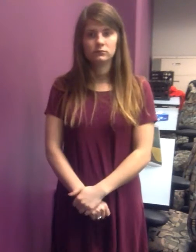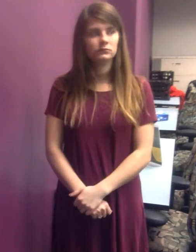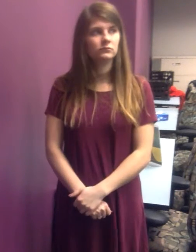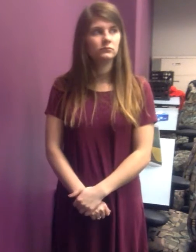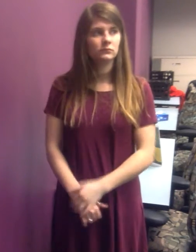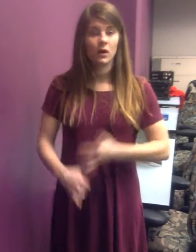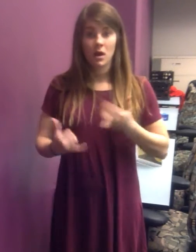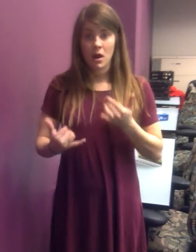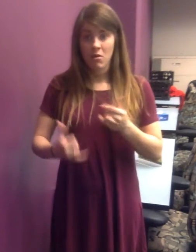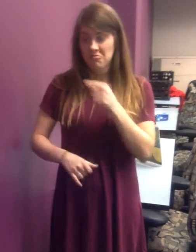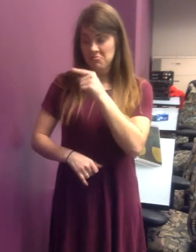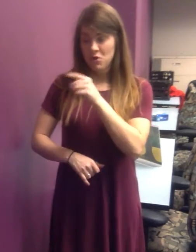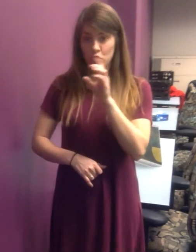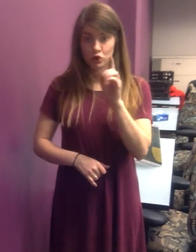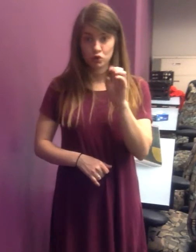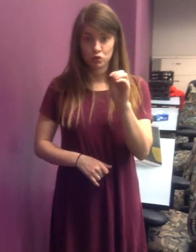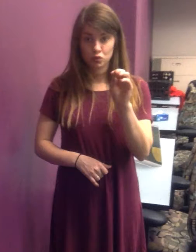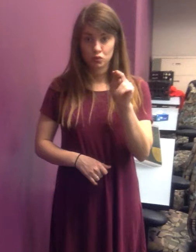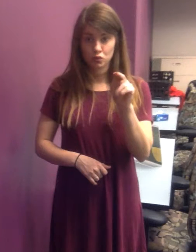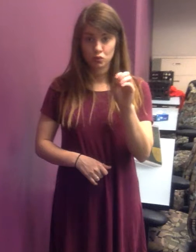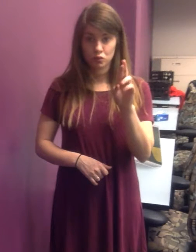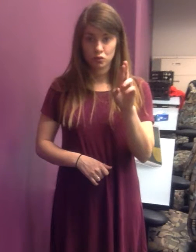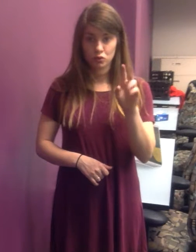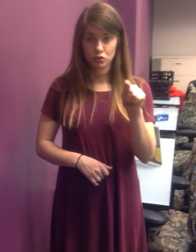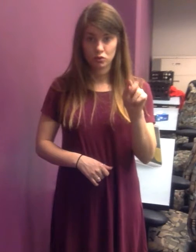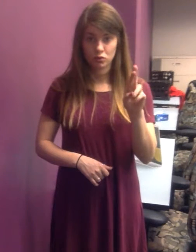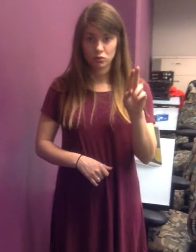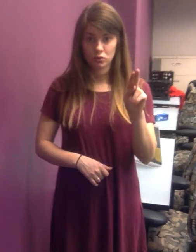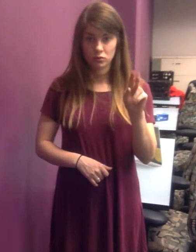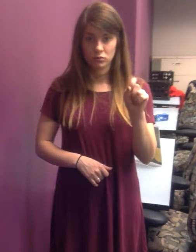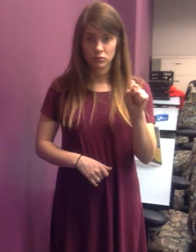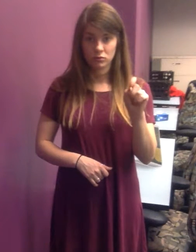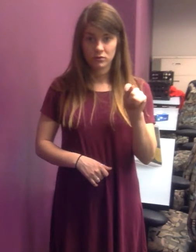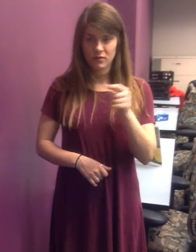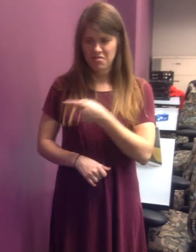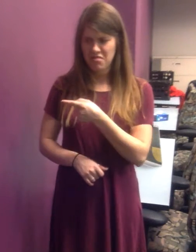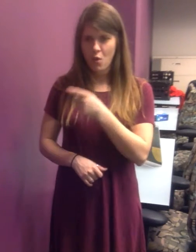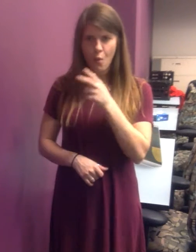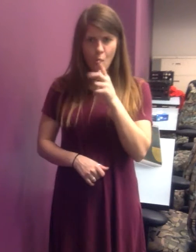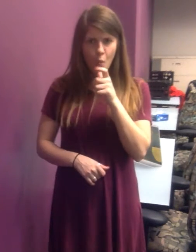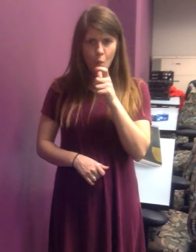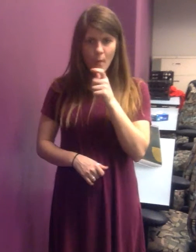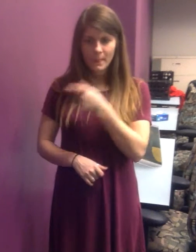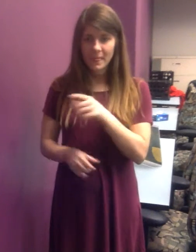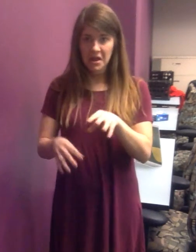And that quiet money buys a platform for people like Christopher Monckton.